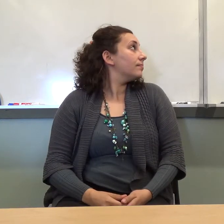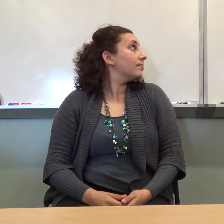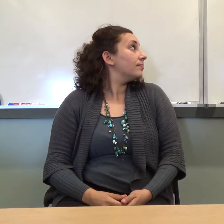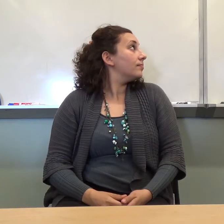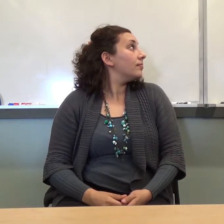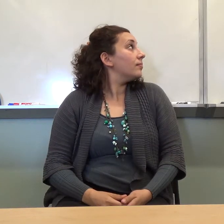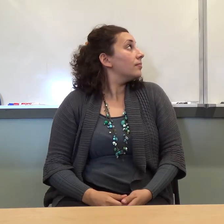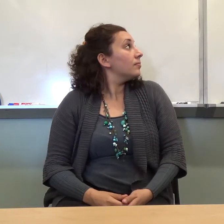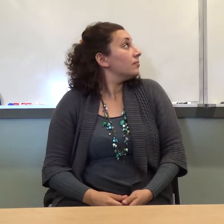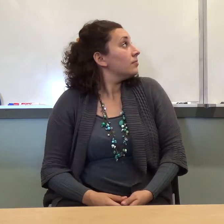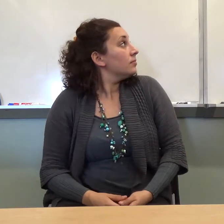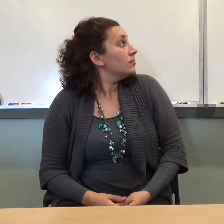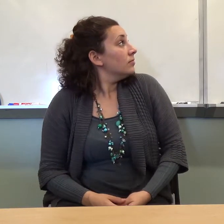Okay.